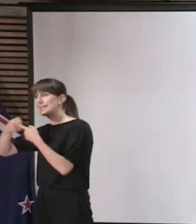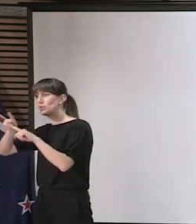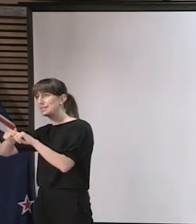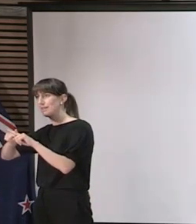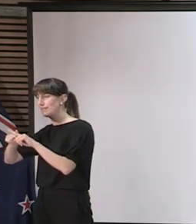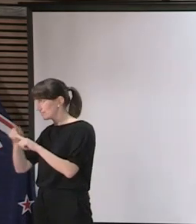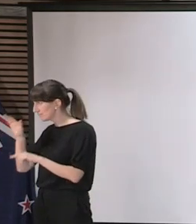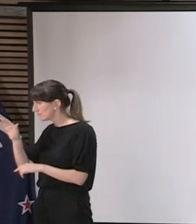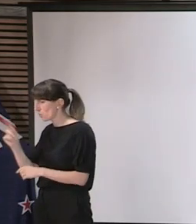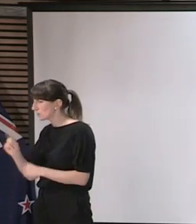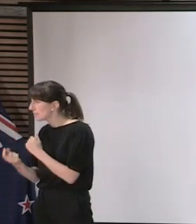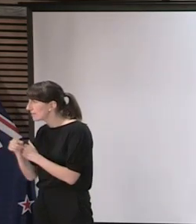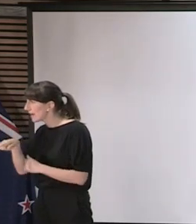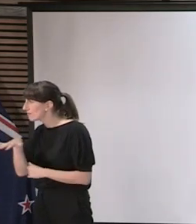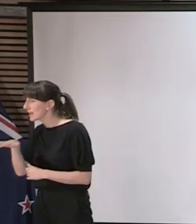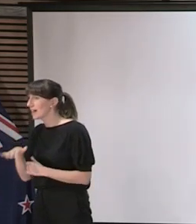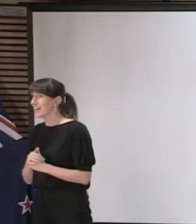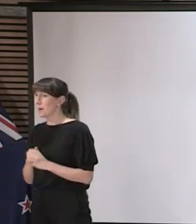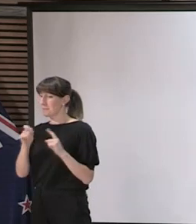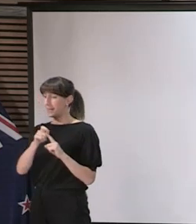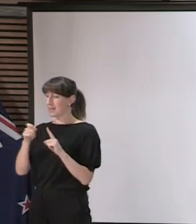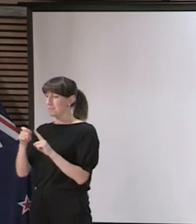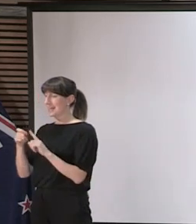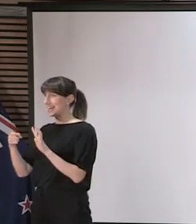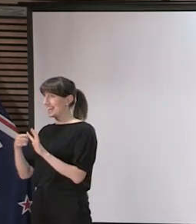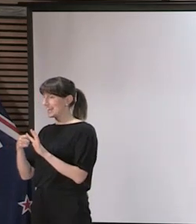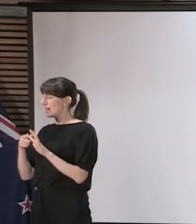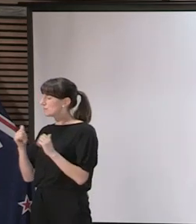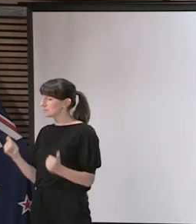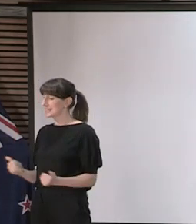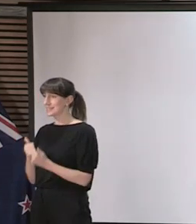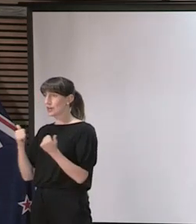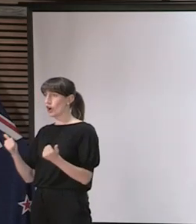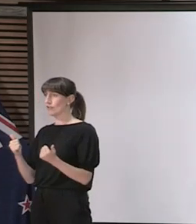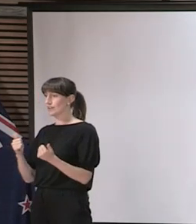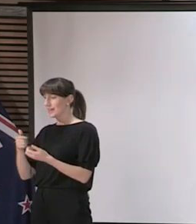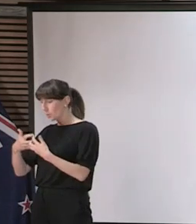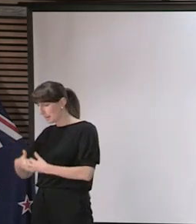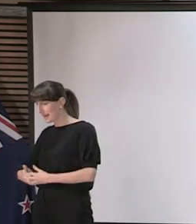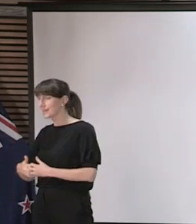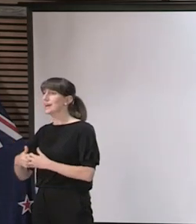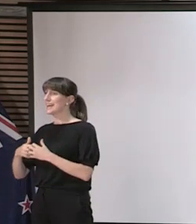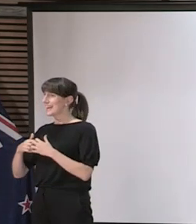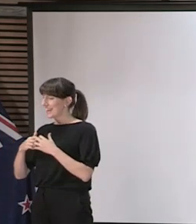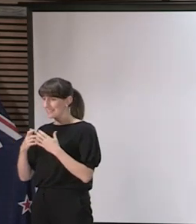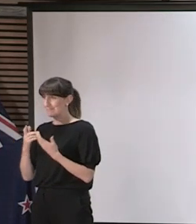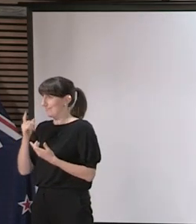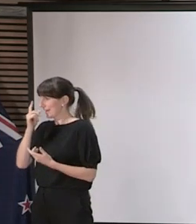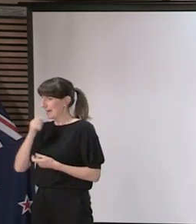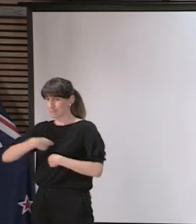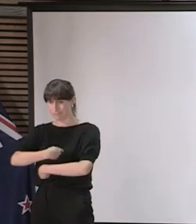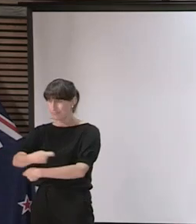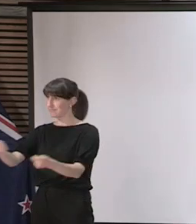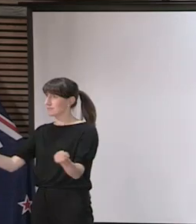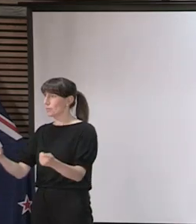good distribution of PPE. If any issues arise, then those are looked into. That doesn't mean that on any one day a